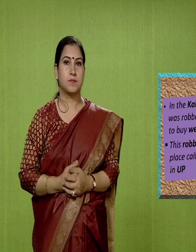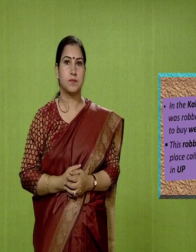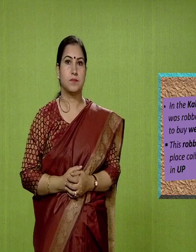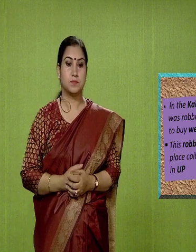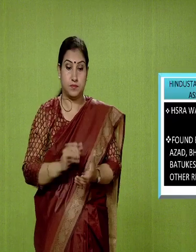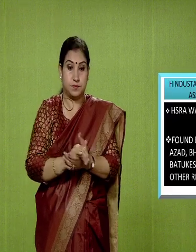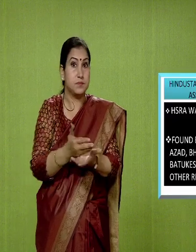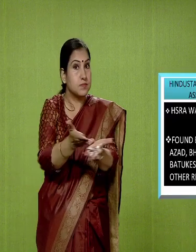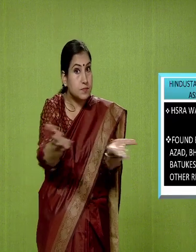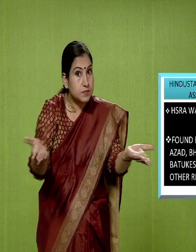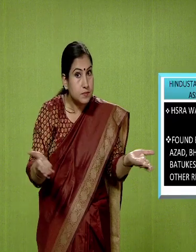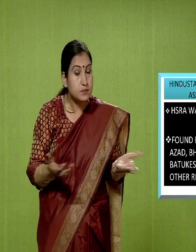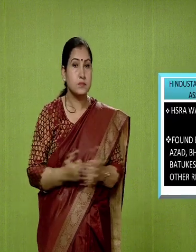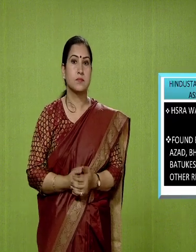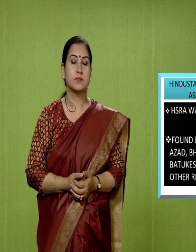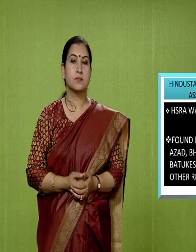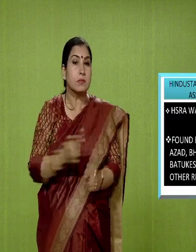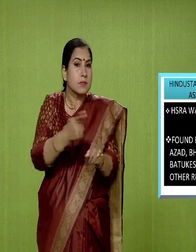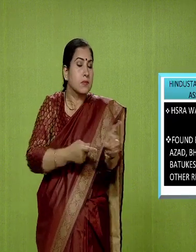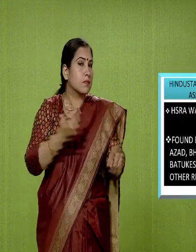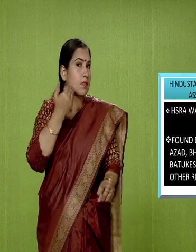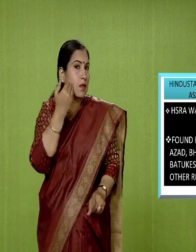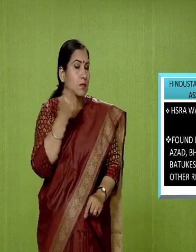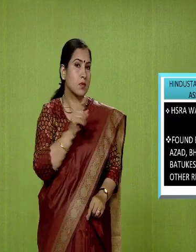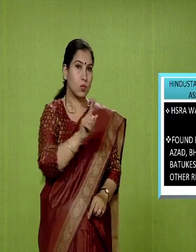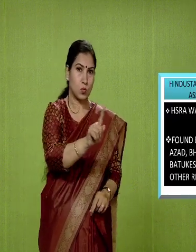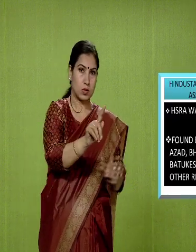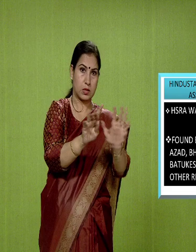Dear learners, in the year 1928,